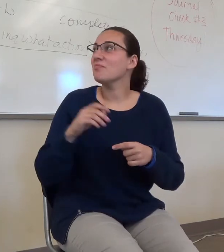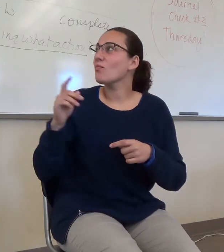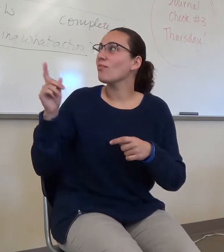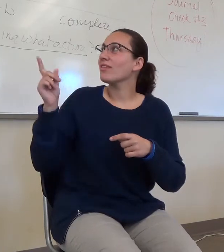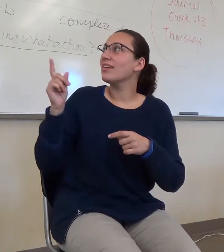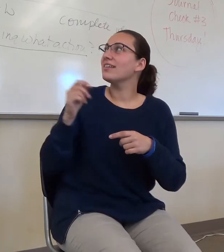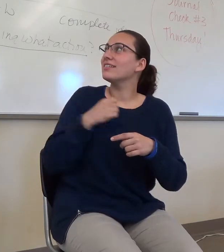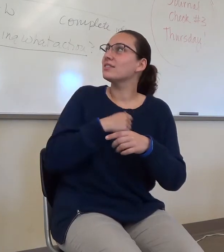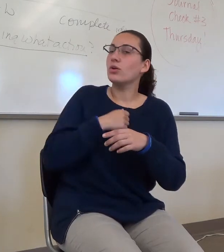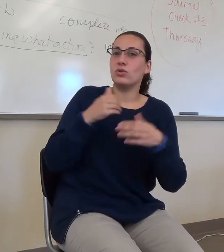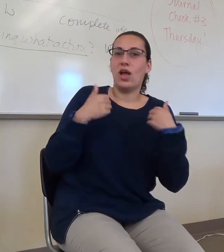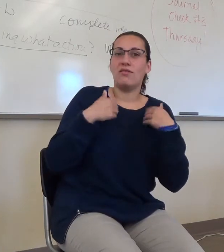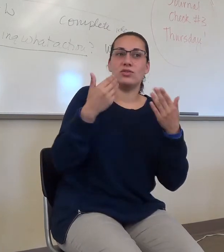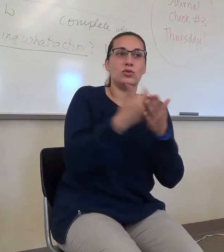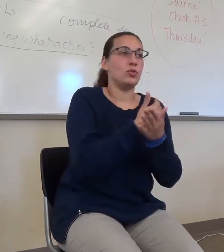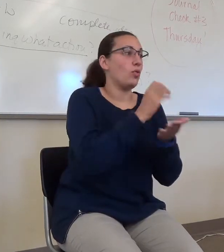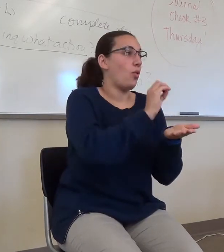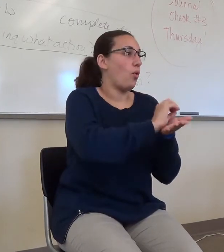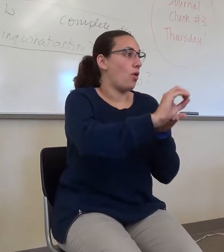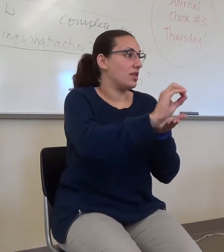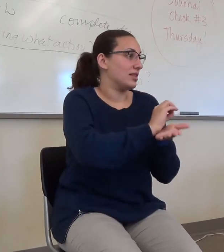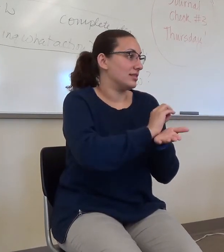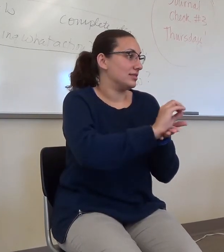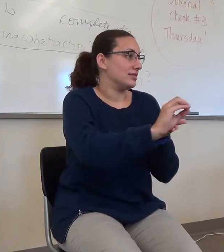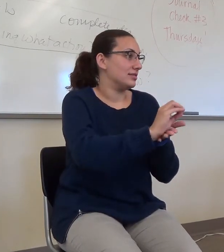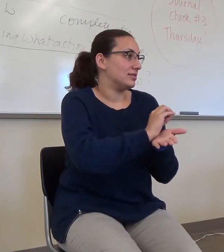We've got New Orleans, then